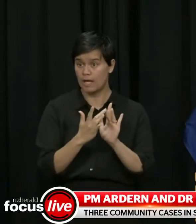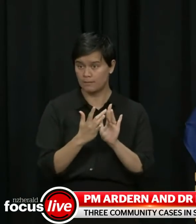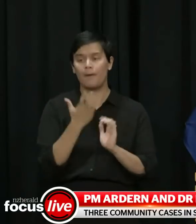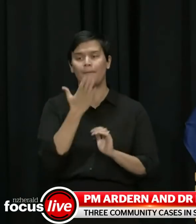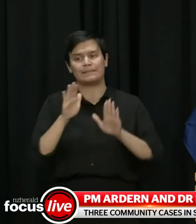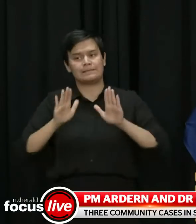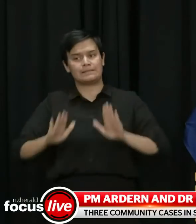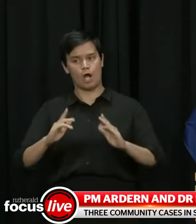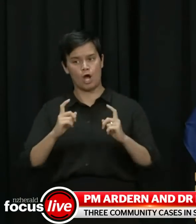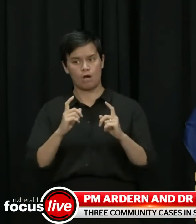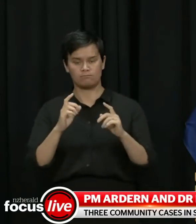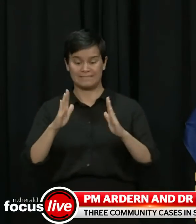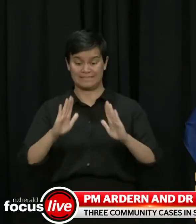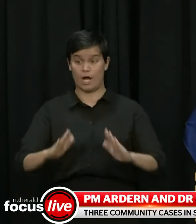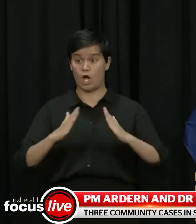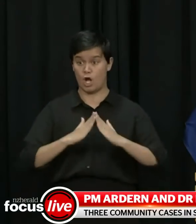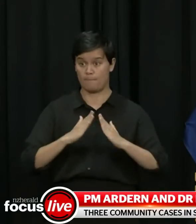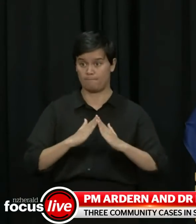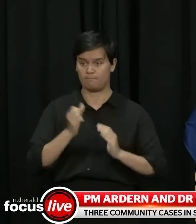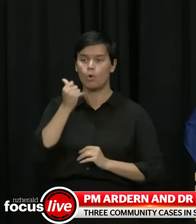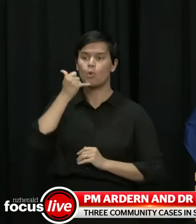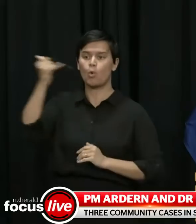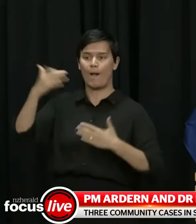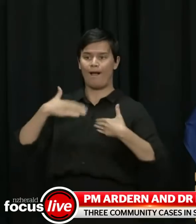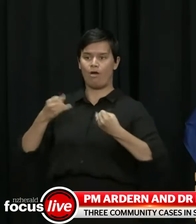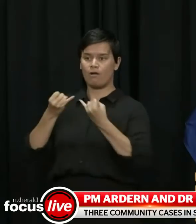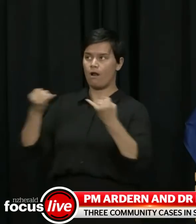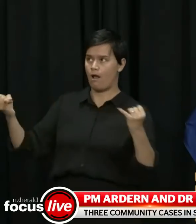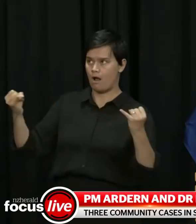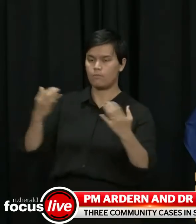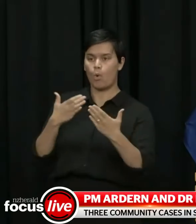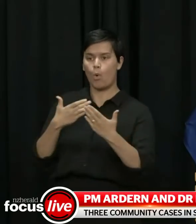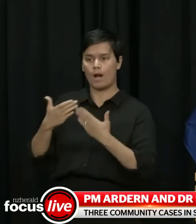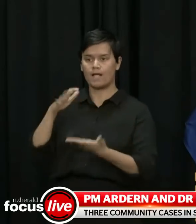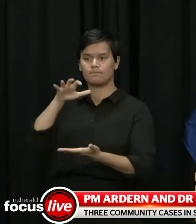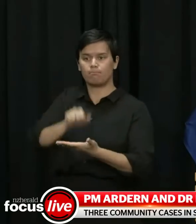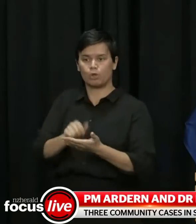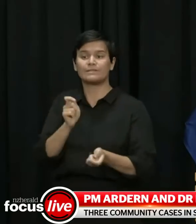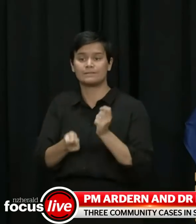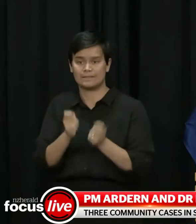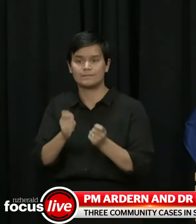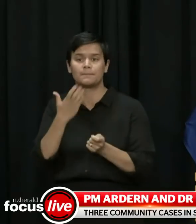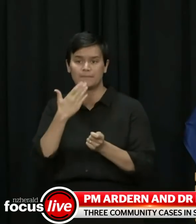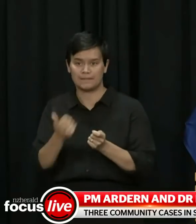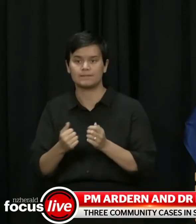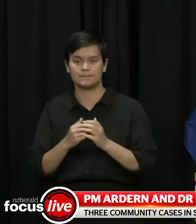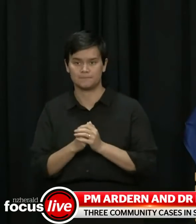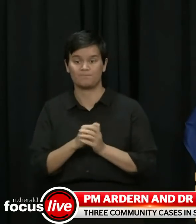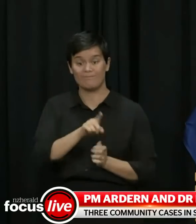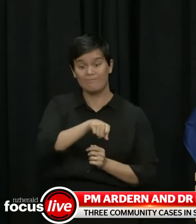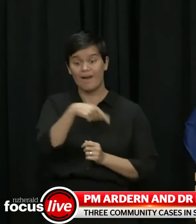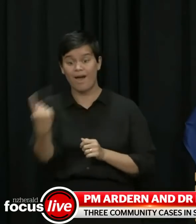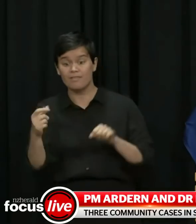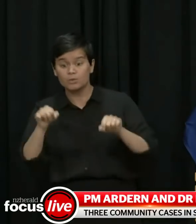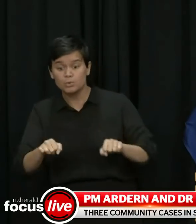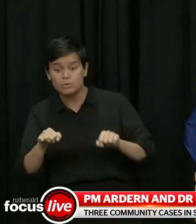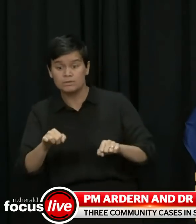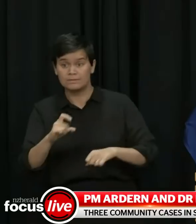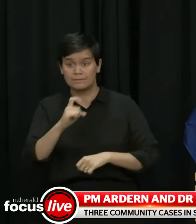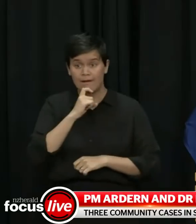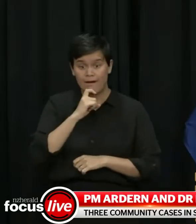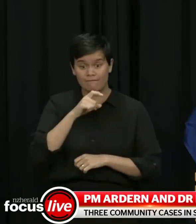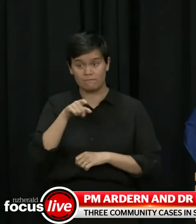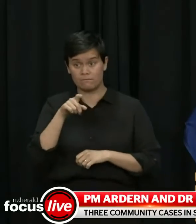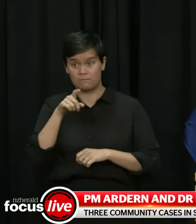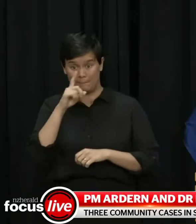get further advice. All other students, teachers and members of the school's community should also stay home.